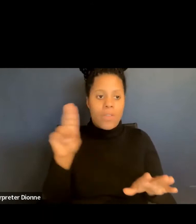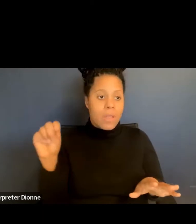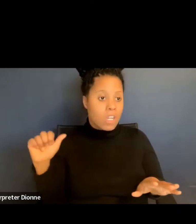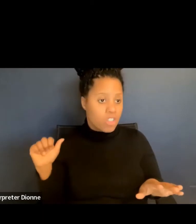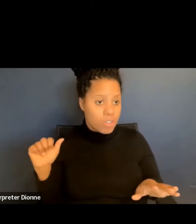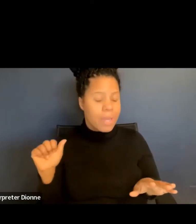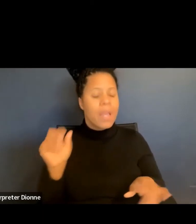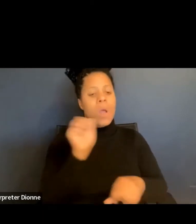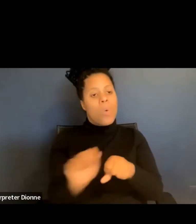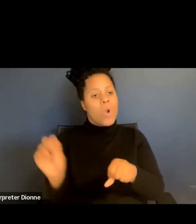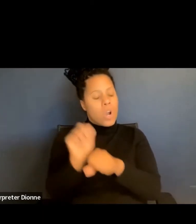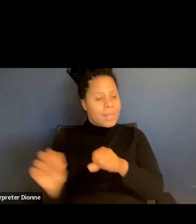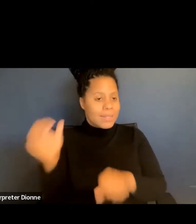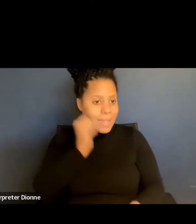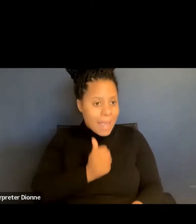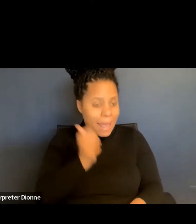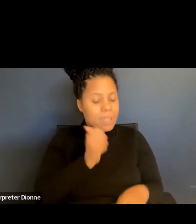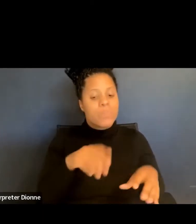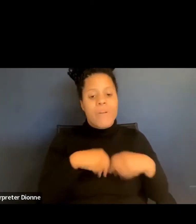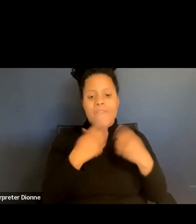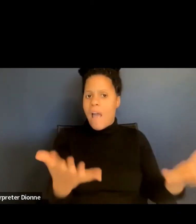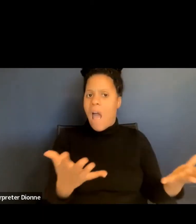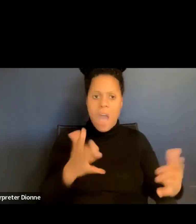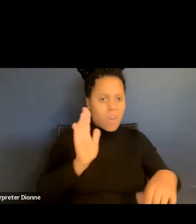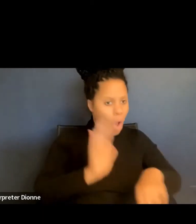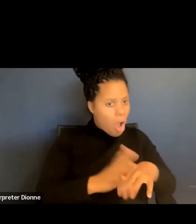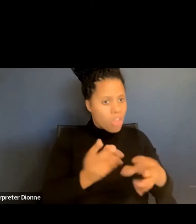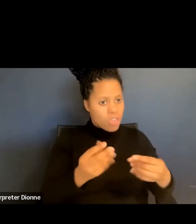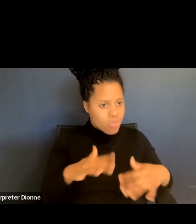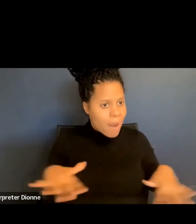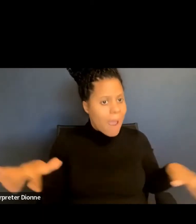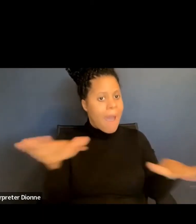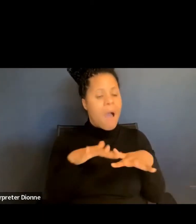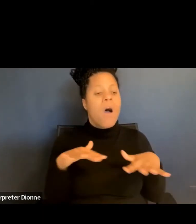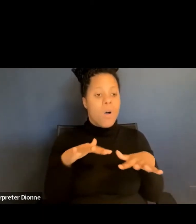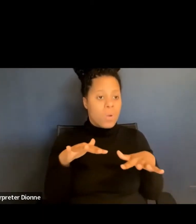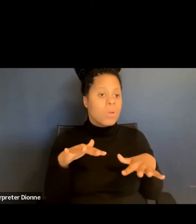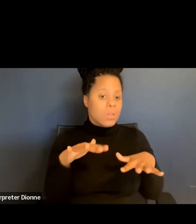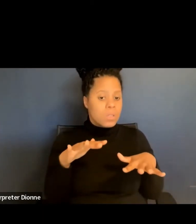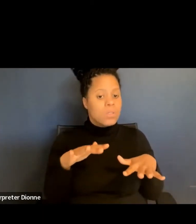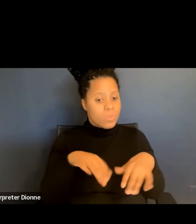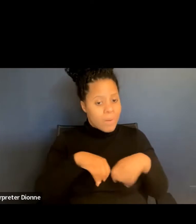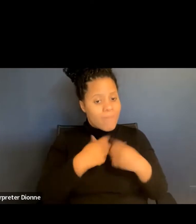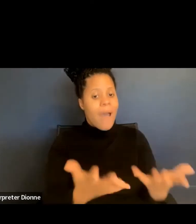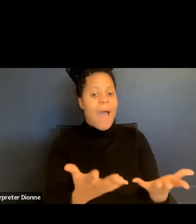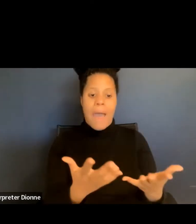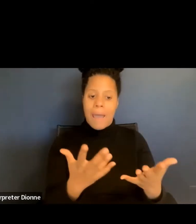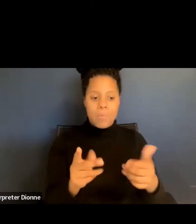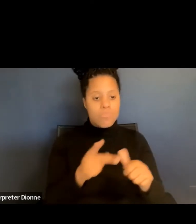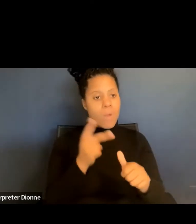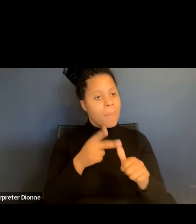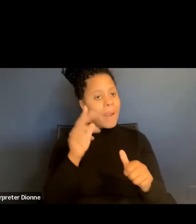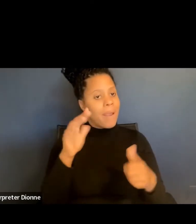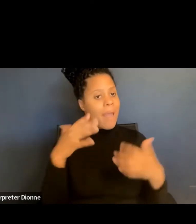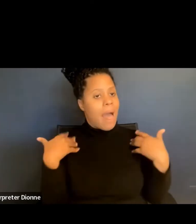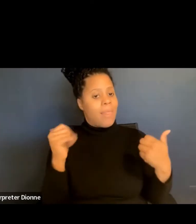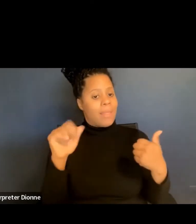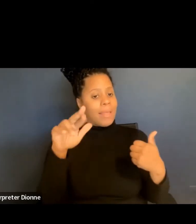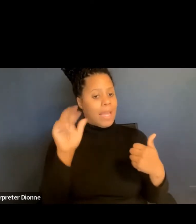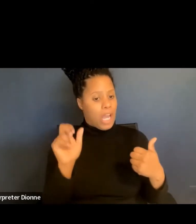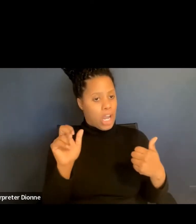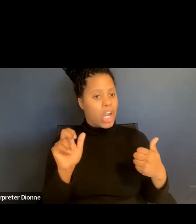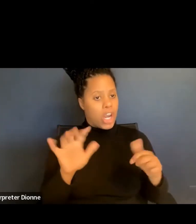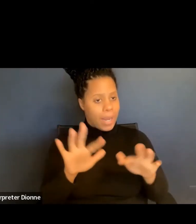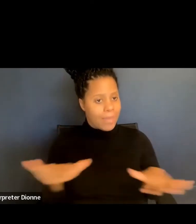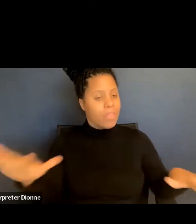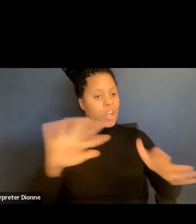provide on-the-ground, local, and integrated primary health care to their communities. This happens through direct primary health